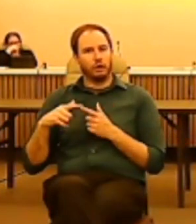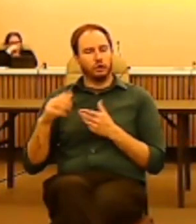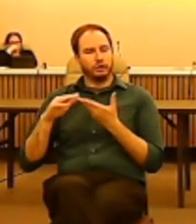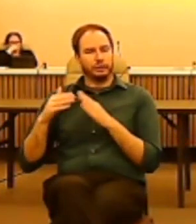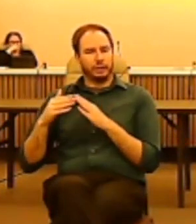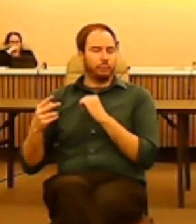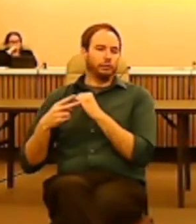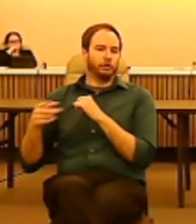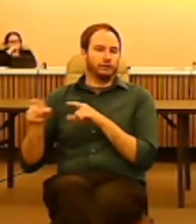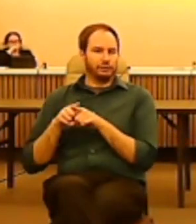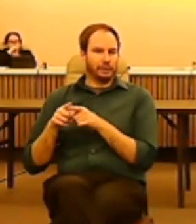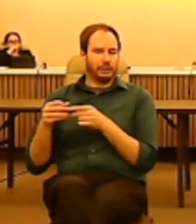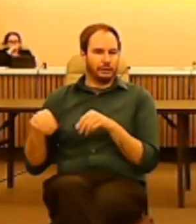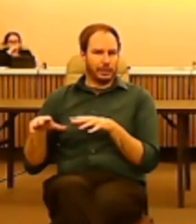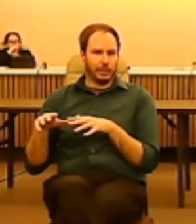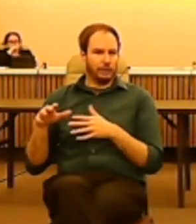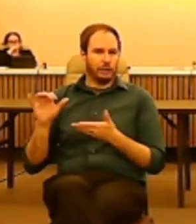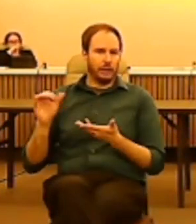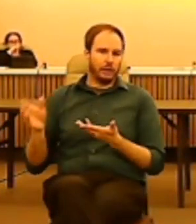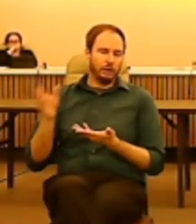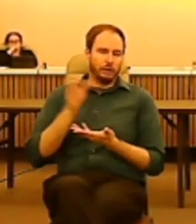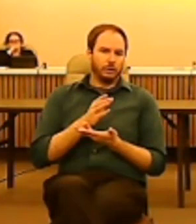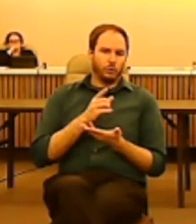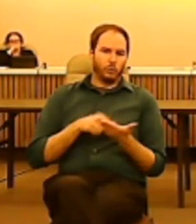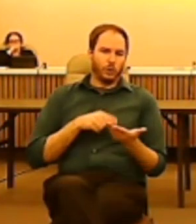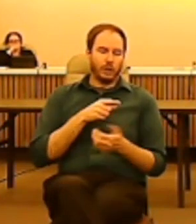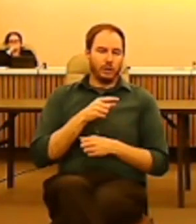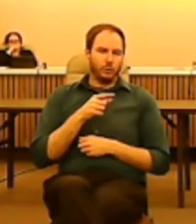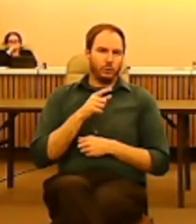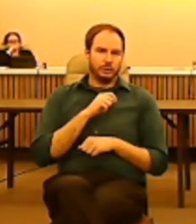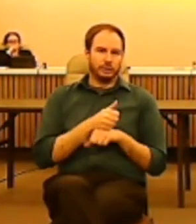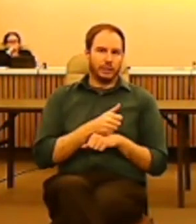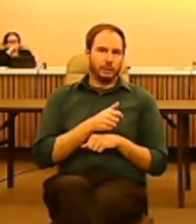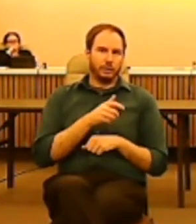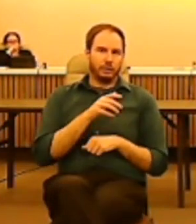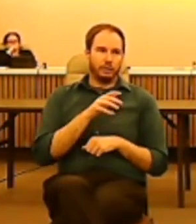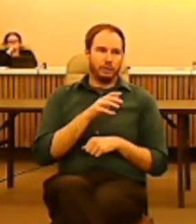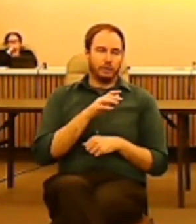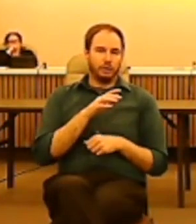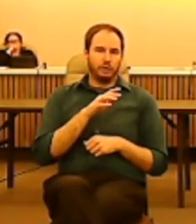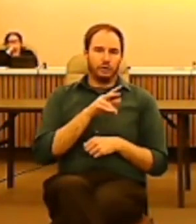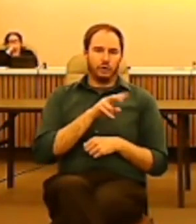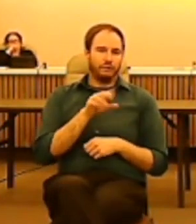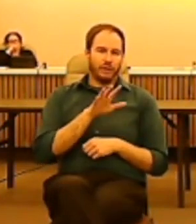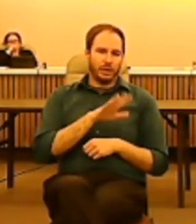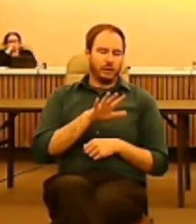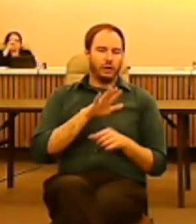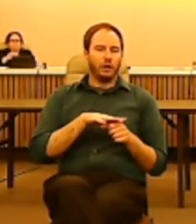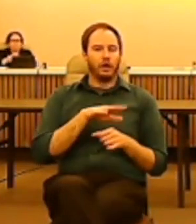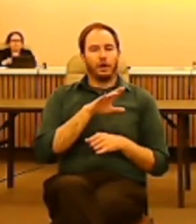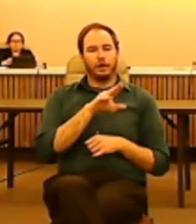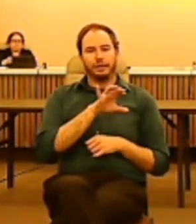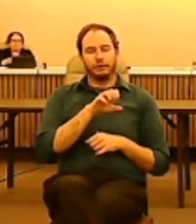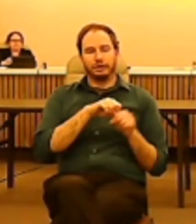as a land, the same as what's the case starting in the mid 2000s, the land on Erie Station Road